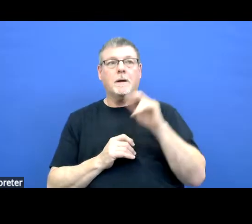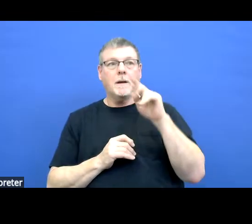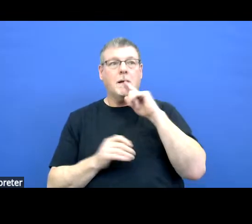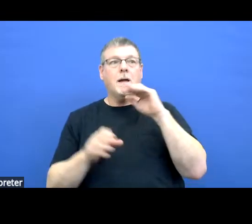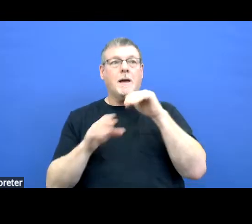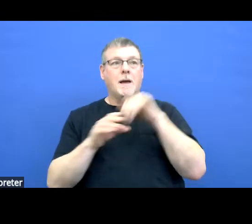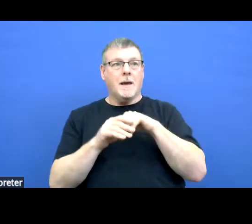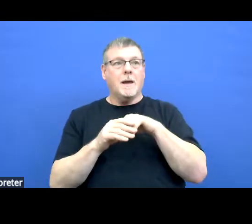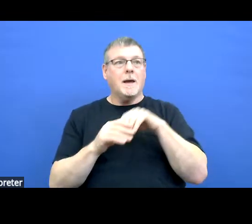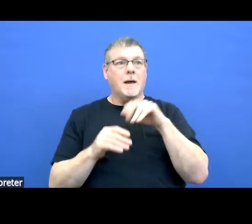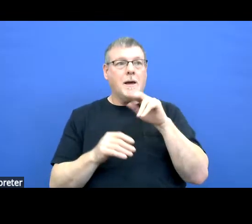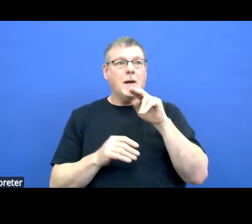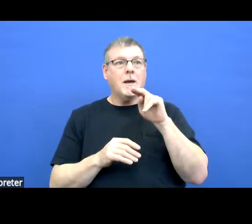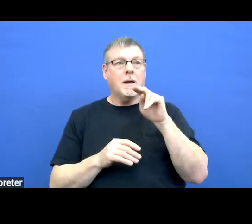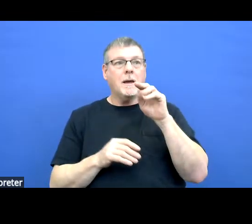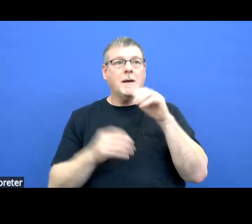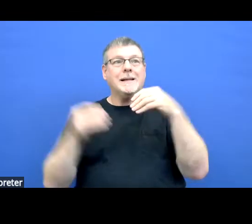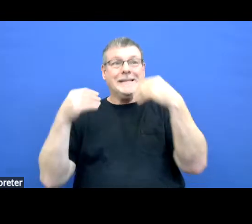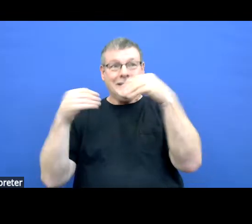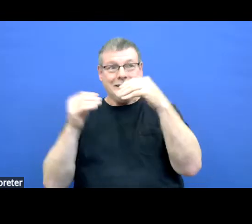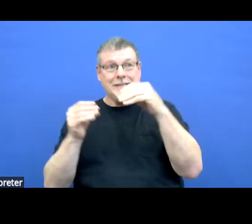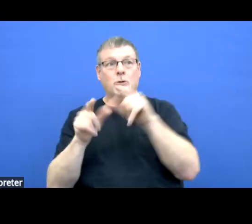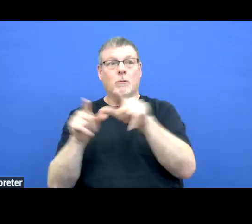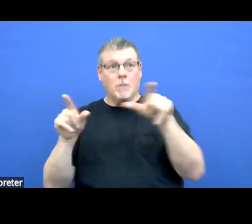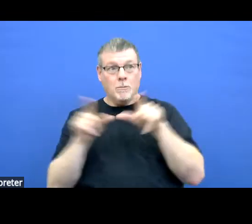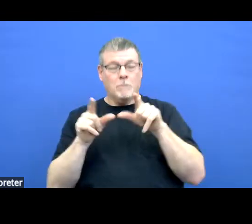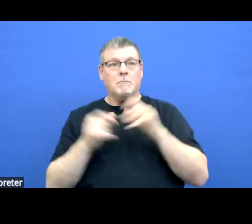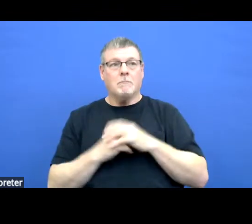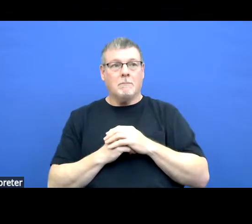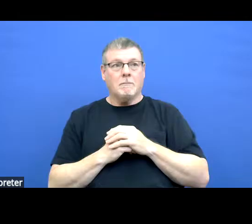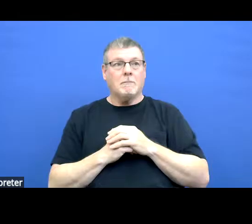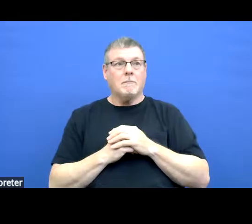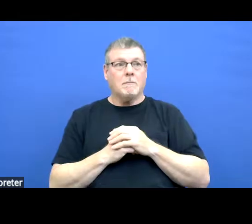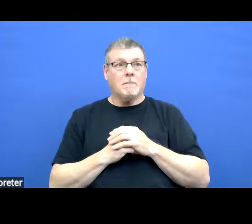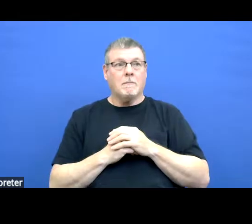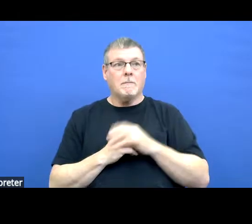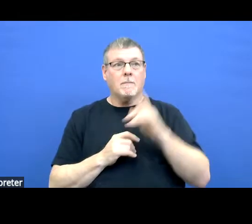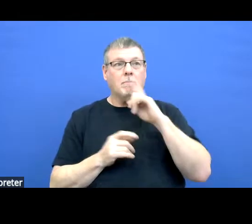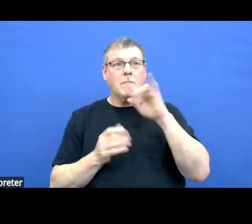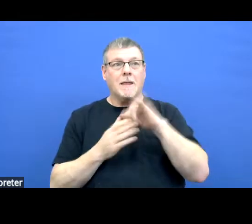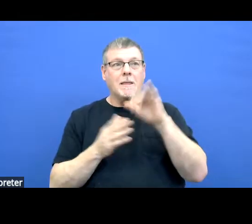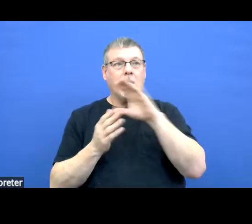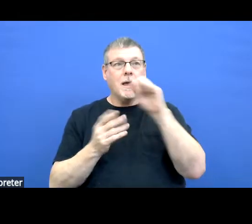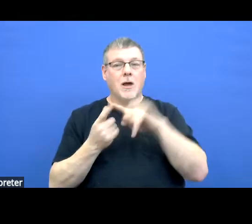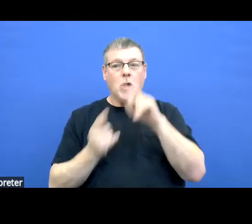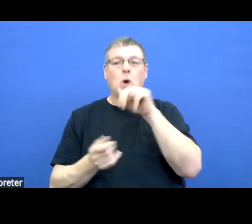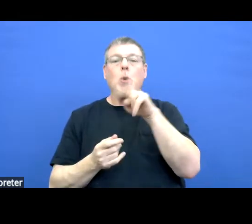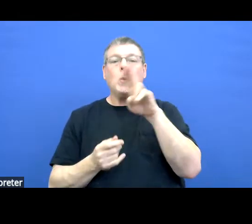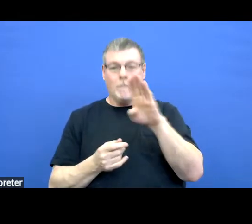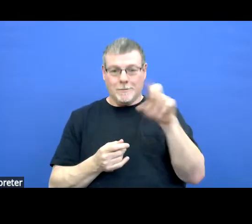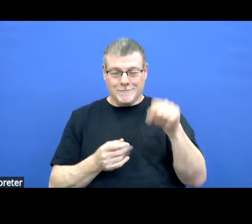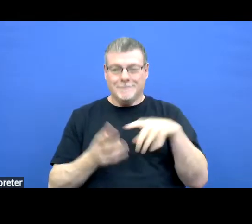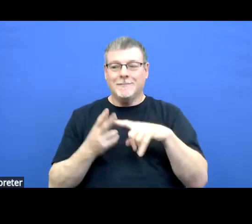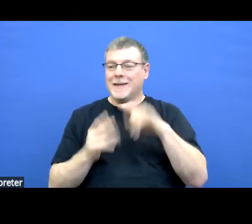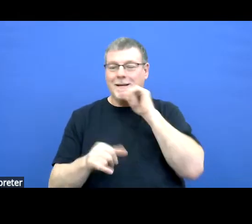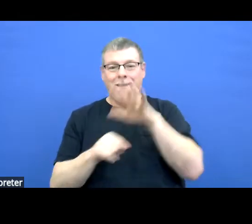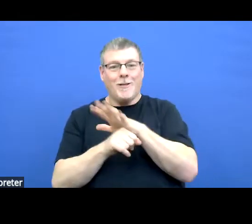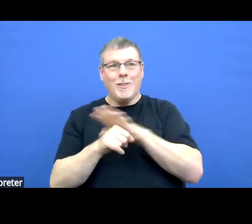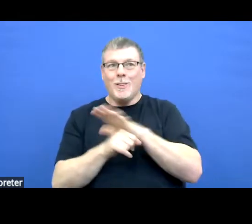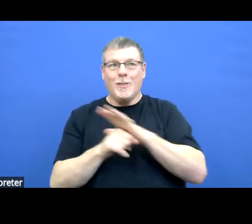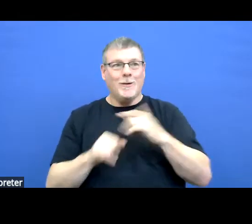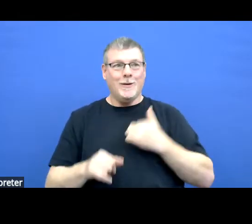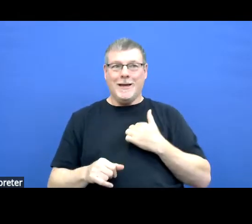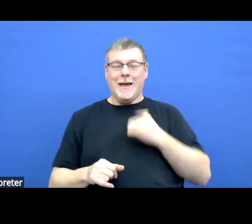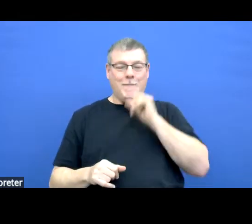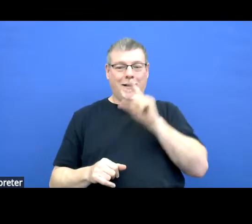were in a dealership location. We know of longer, it was a company called New Look. I'm Okay. not local to the area, so I'm New Look, really